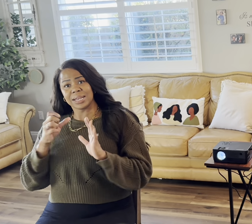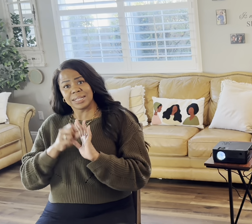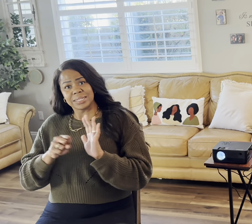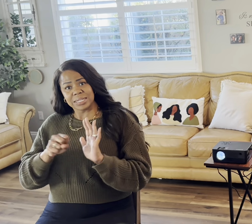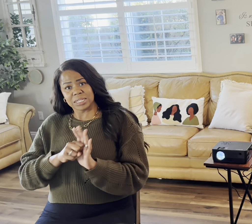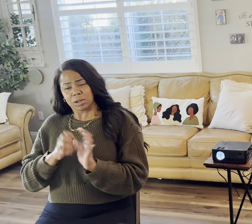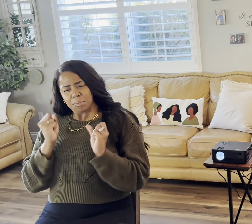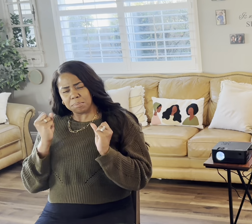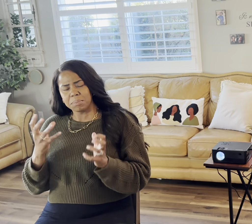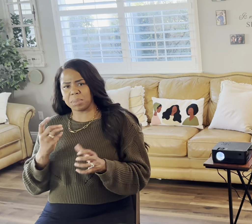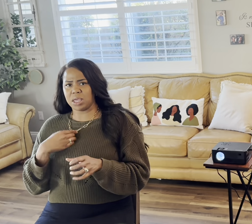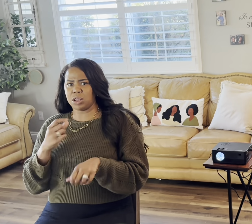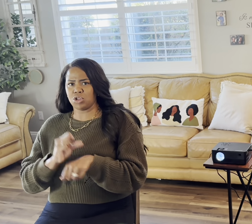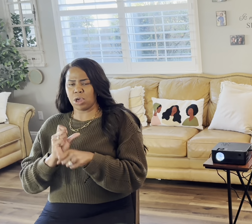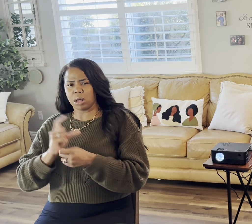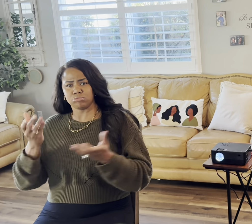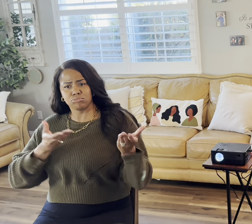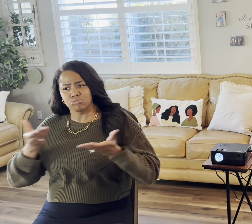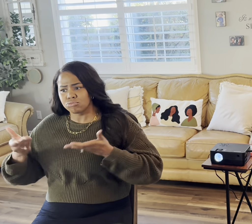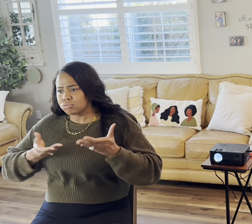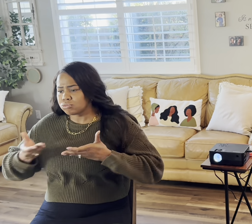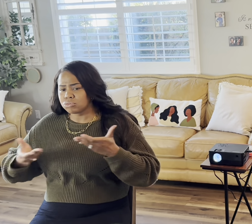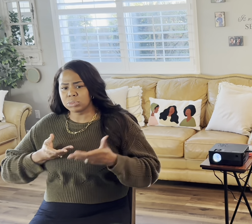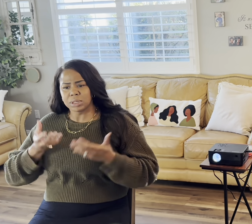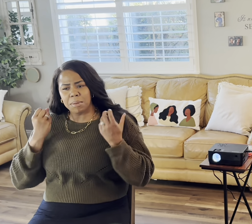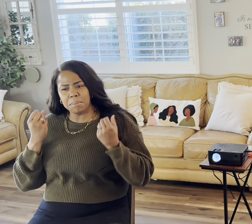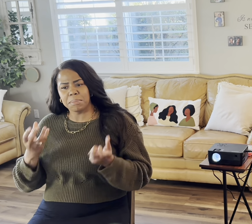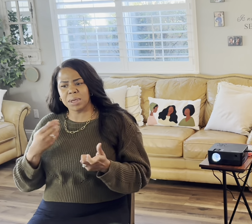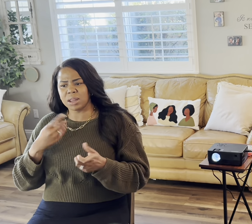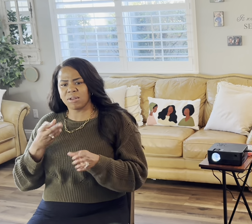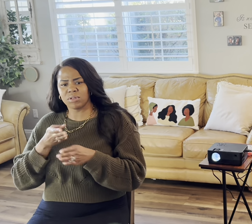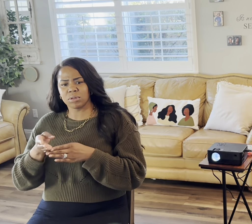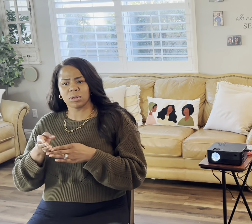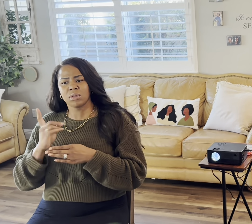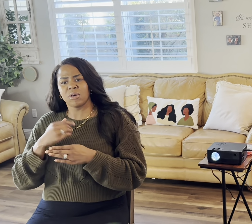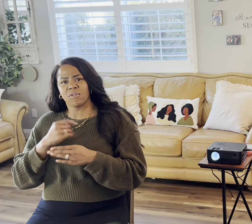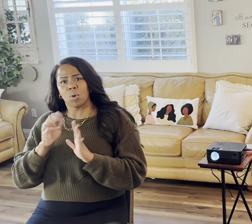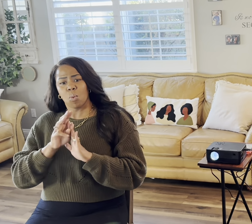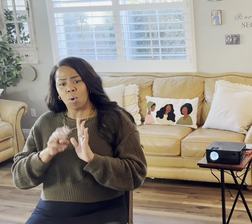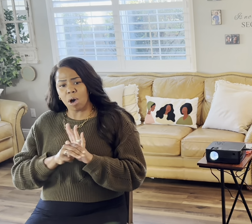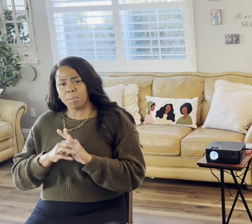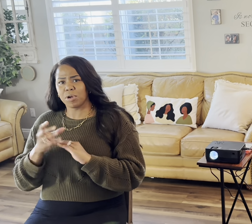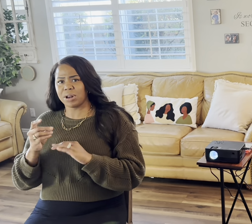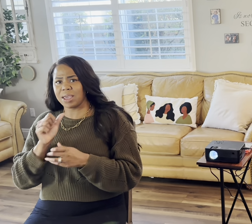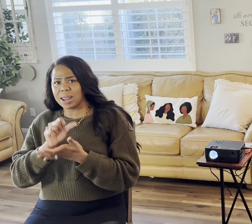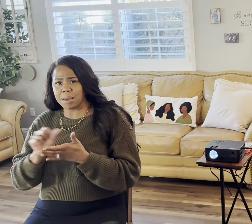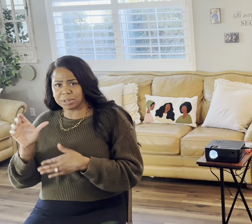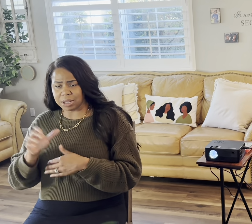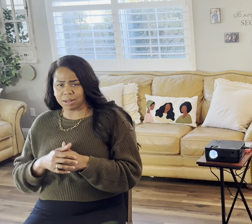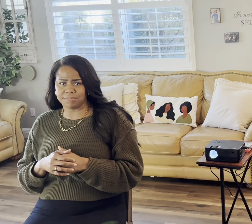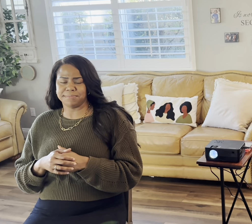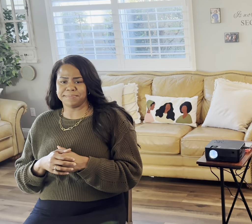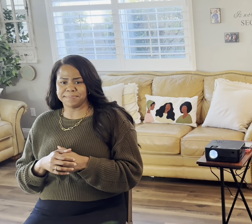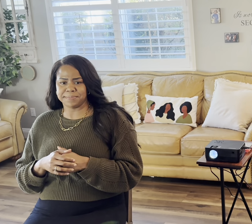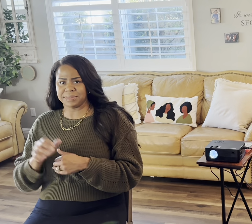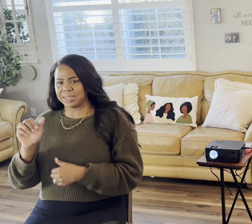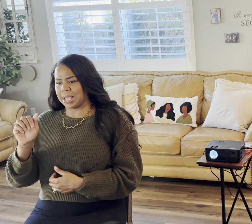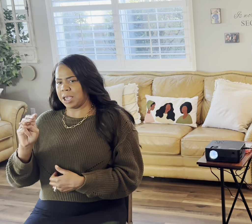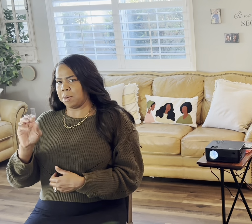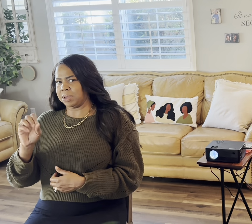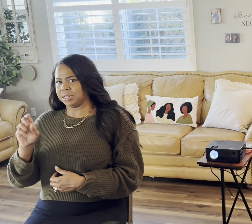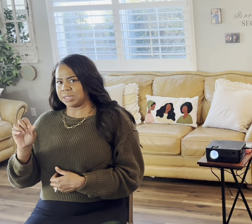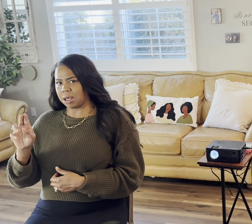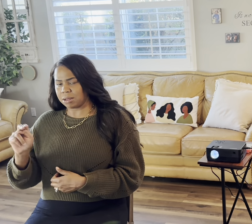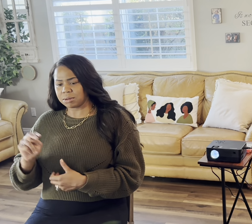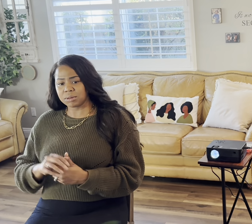many companies that are hiring. The major companies that are hiring at this time are Walmart and Amazon. I hope